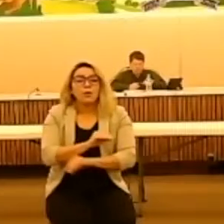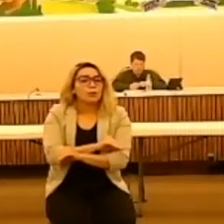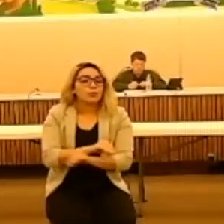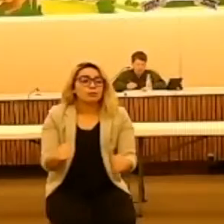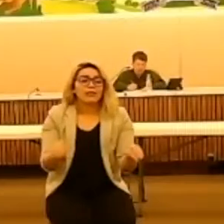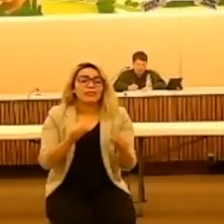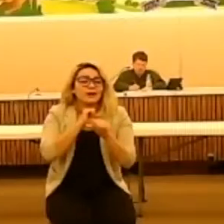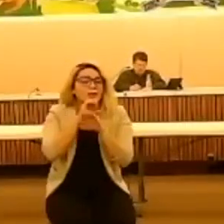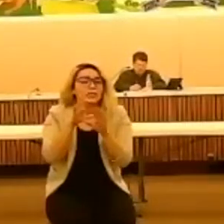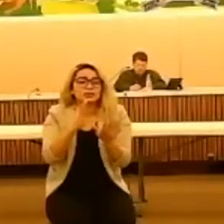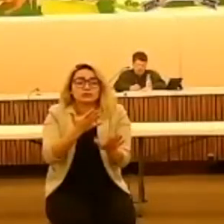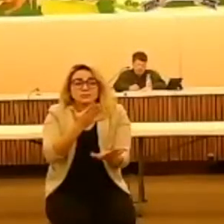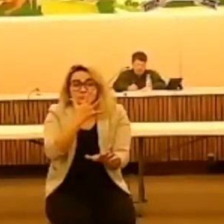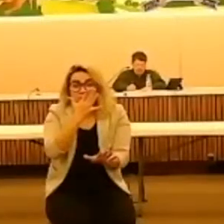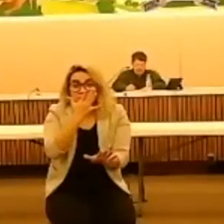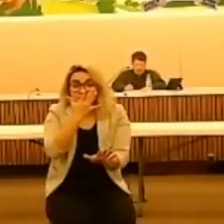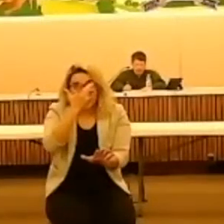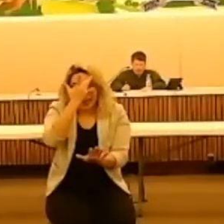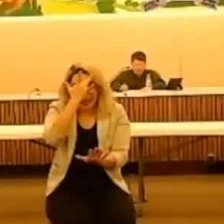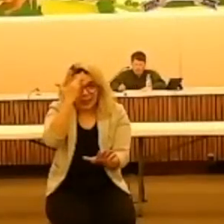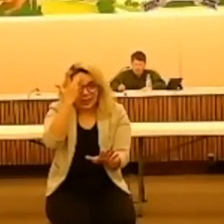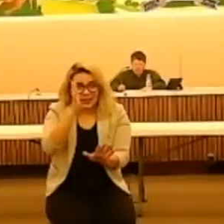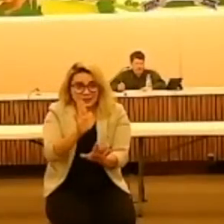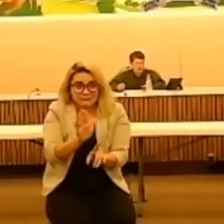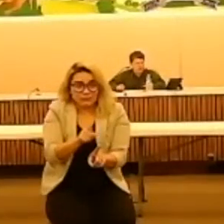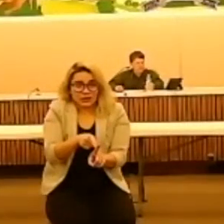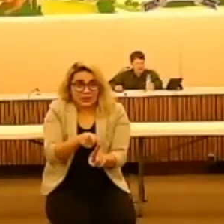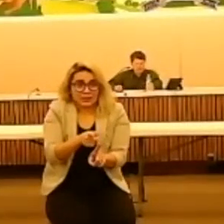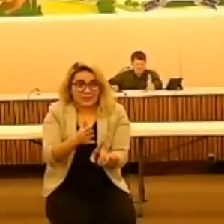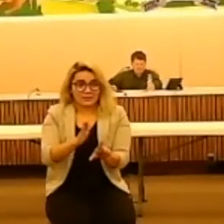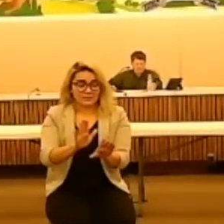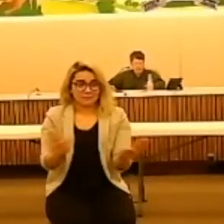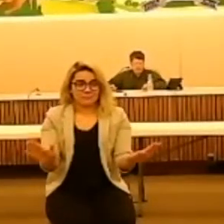going to Hold on. end the resolutions here.